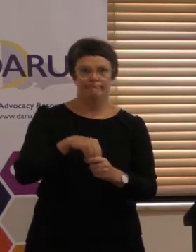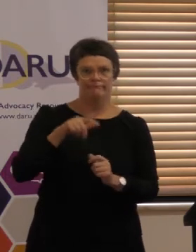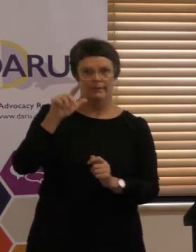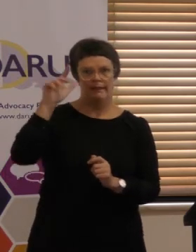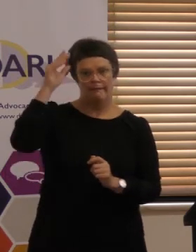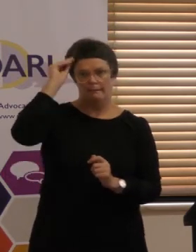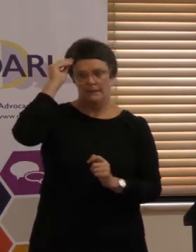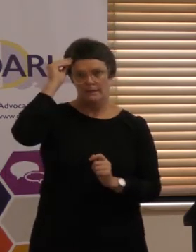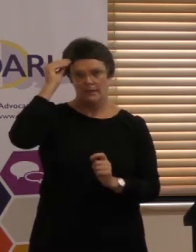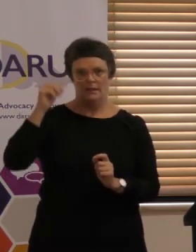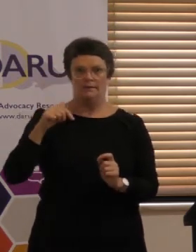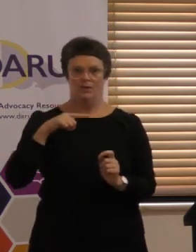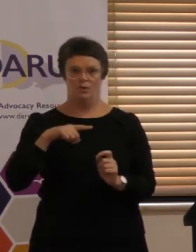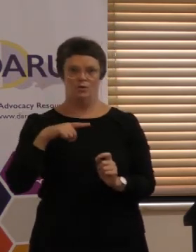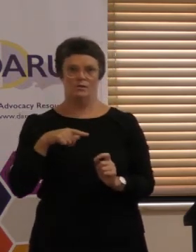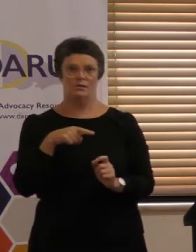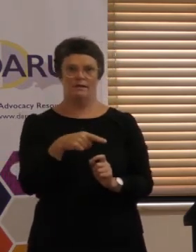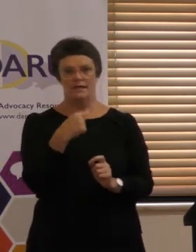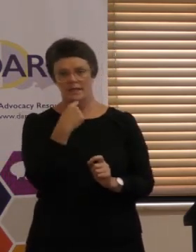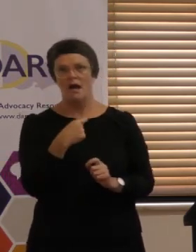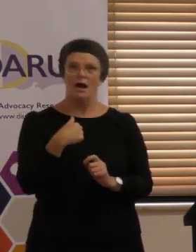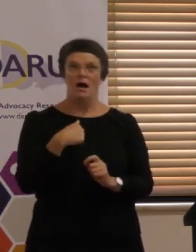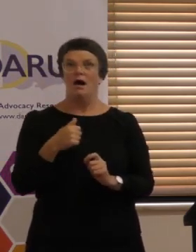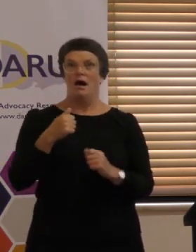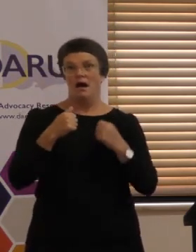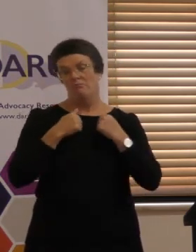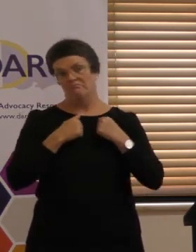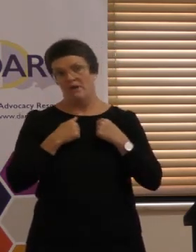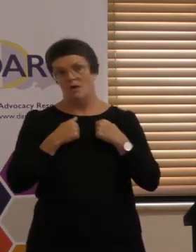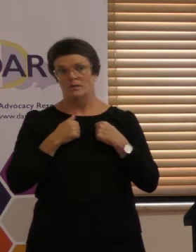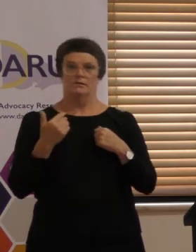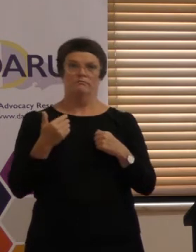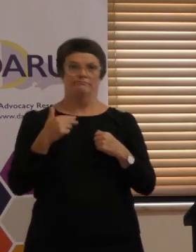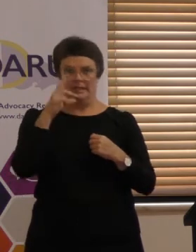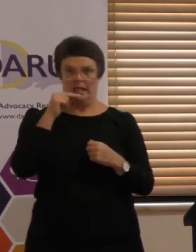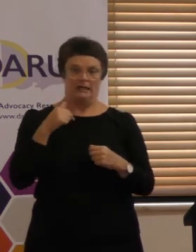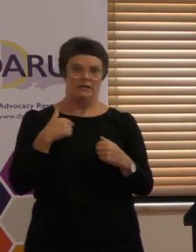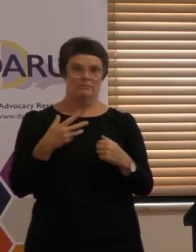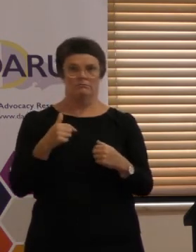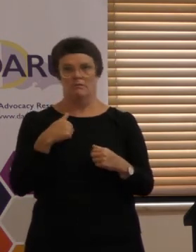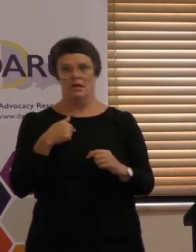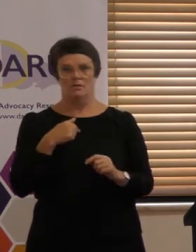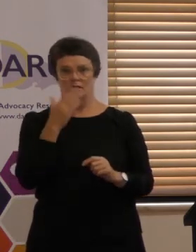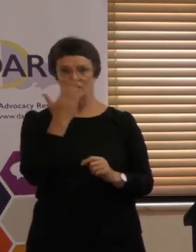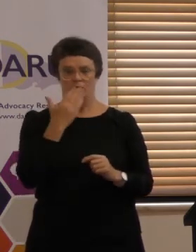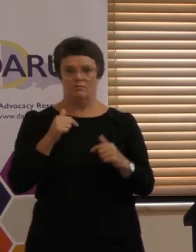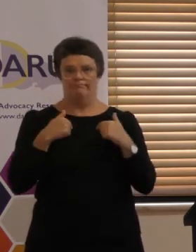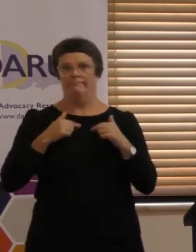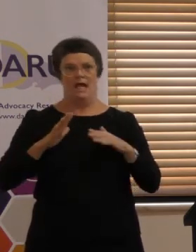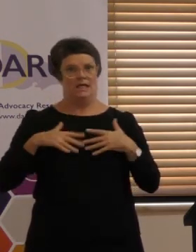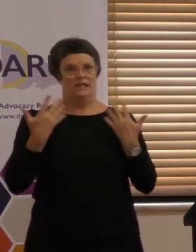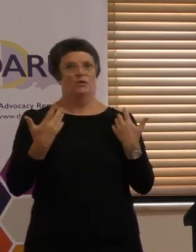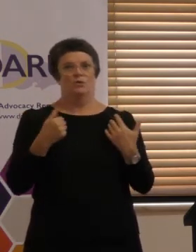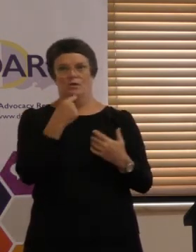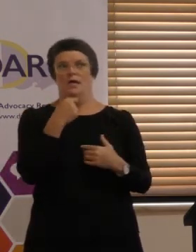committee say, oh, when I was a teenager or when I was at school, I didn't want to identify